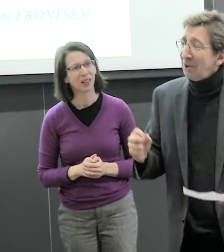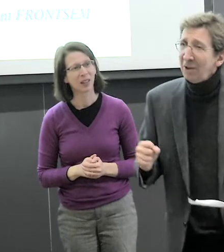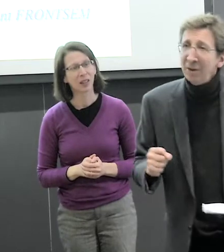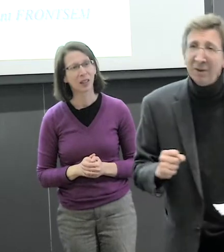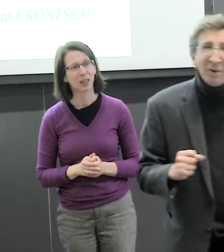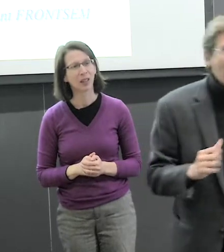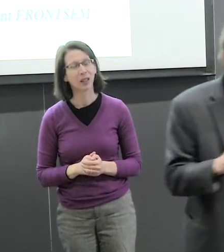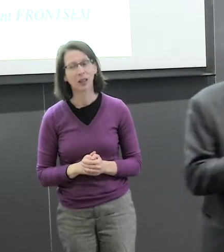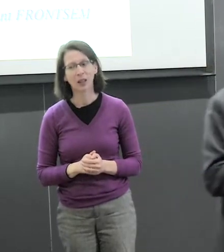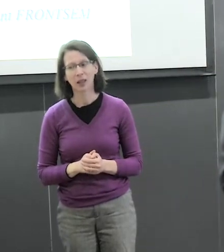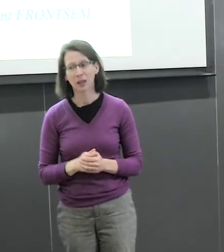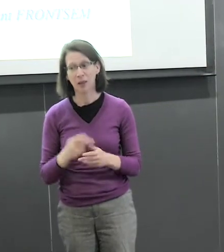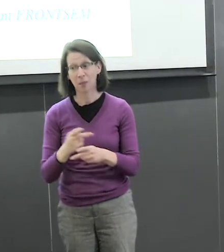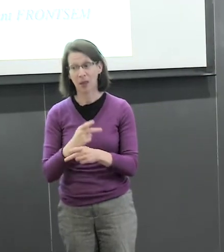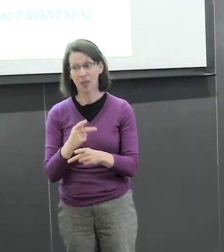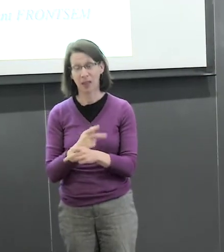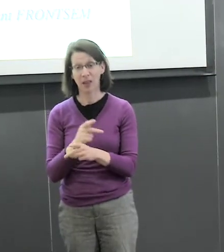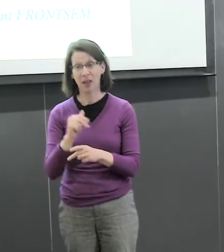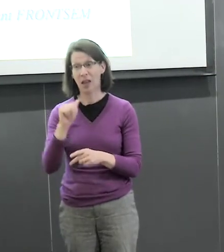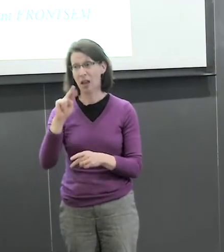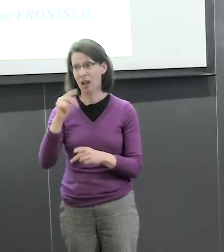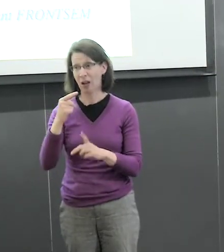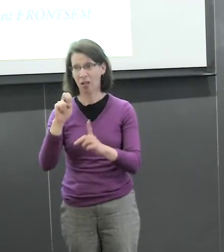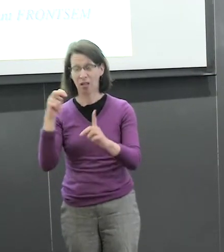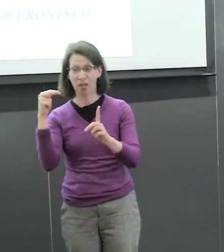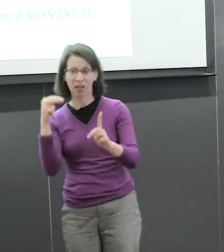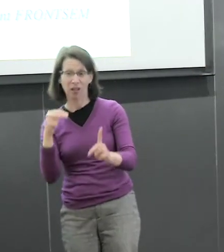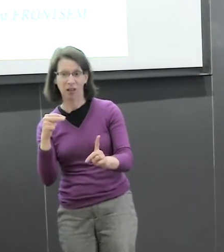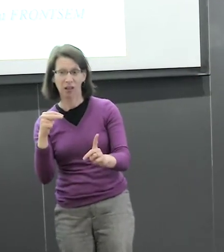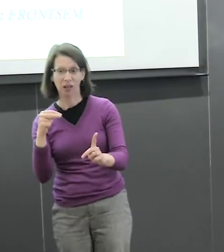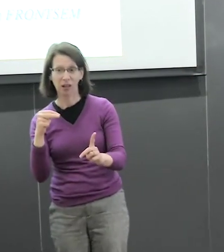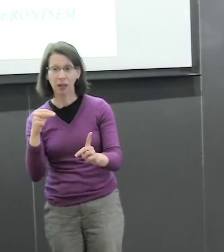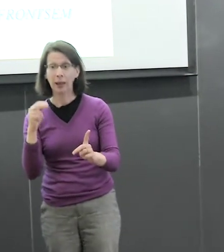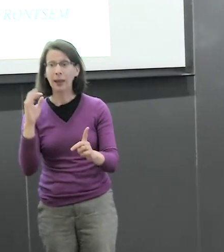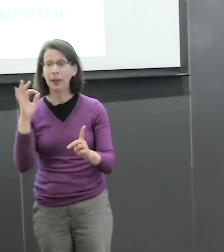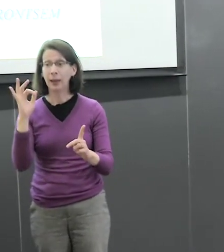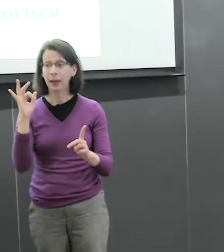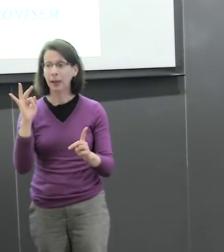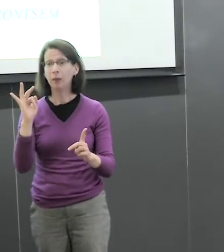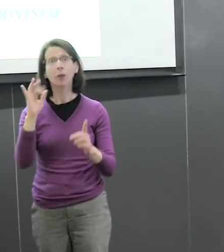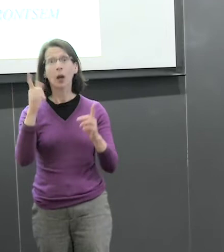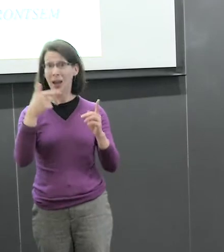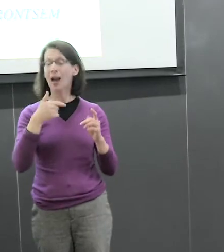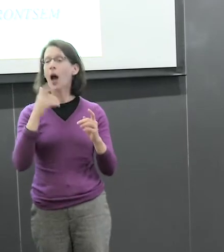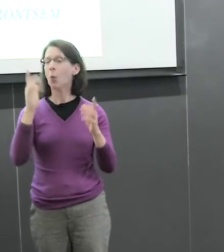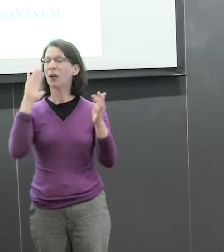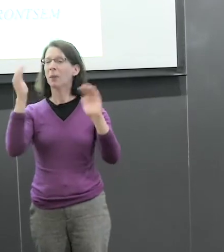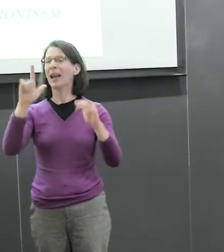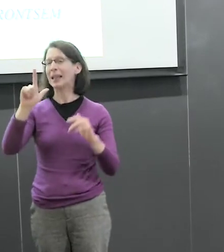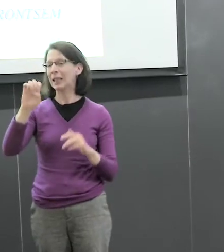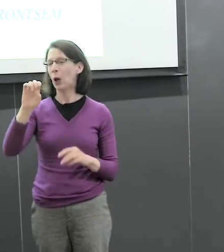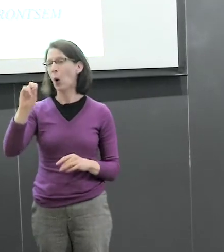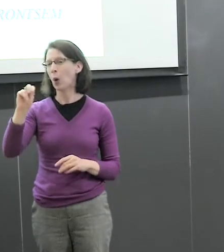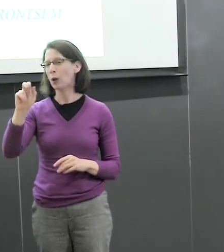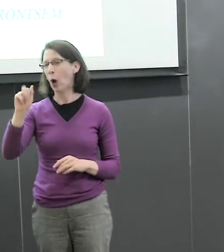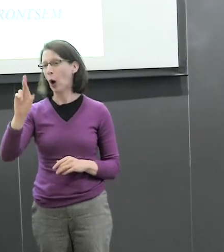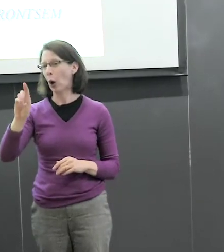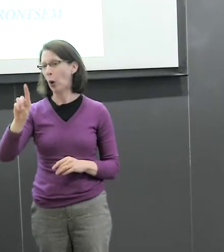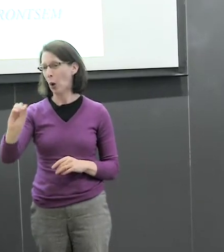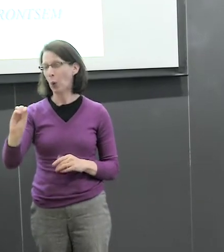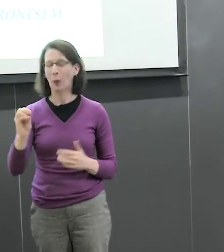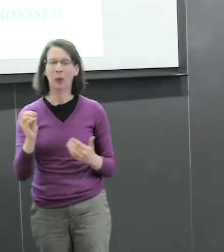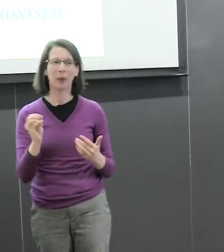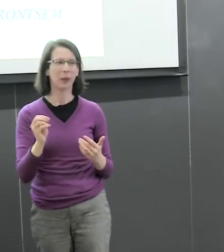angle, one might be tempted to compare him to Leonardo. But I don't know how Philippe's drawing